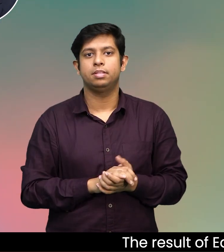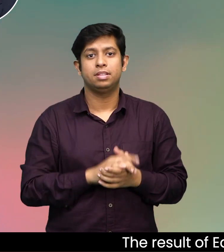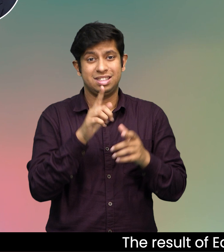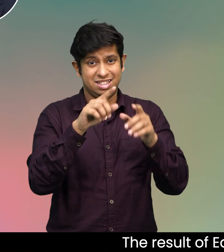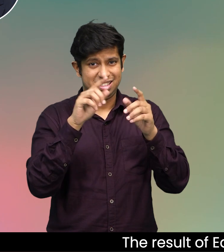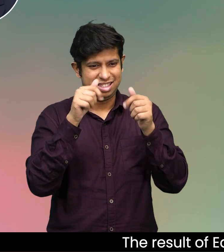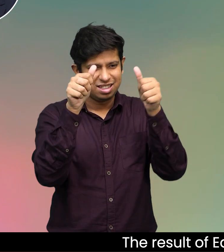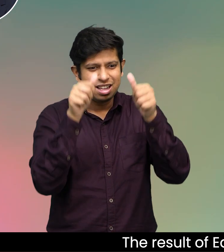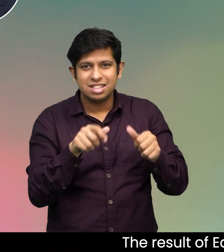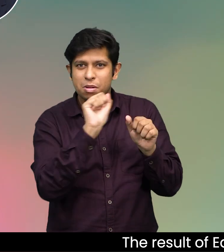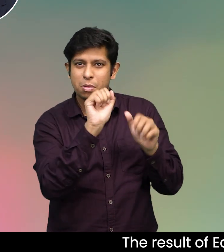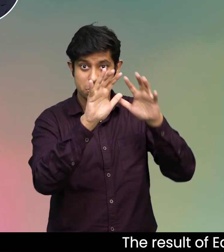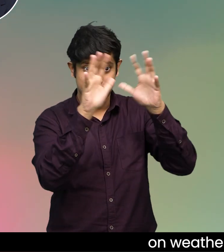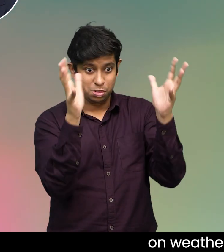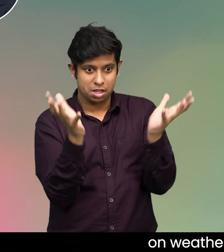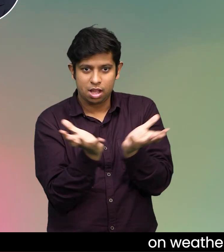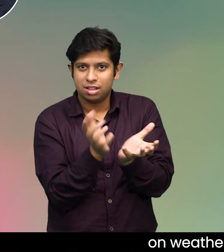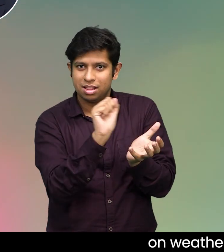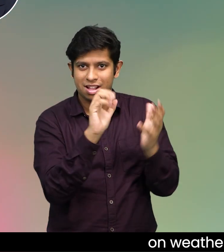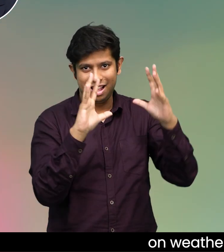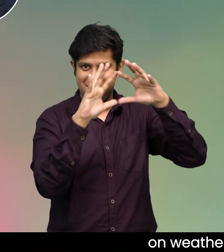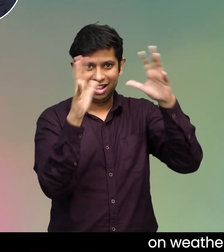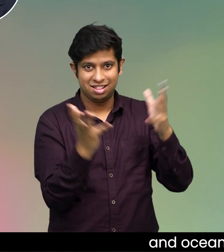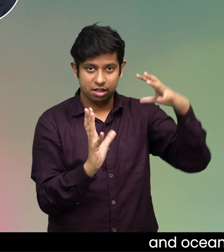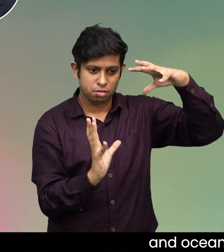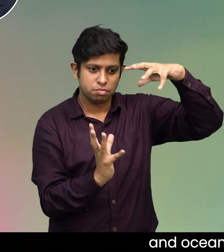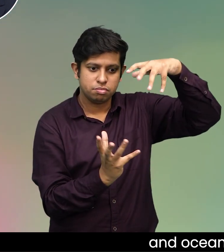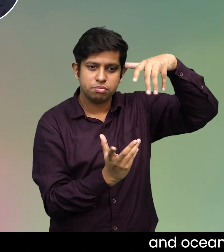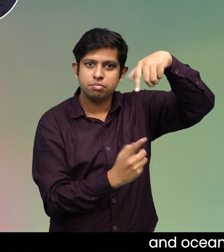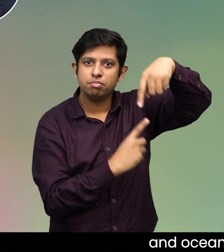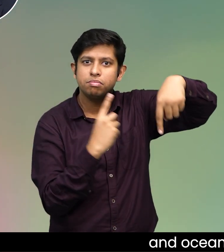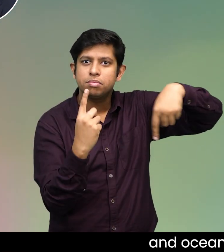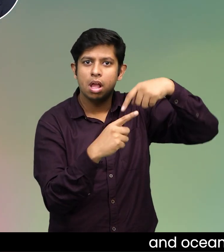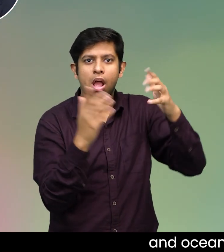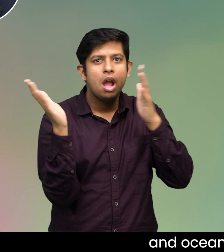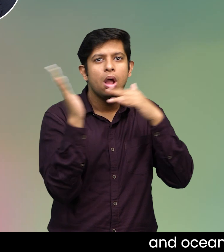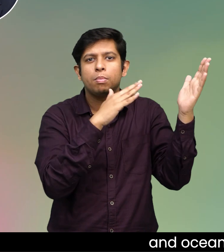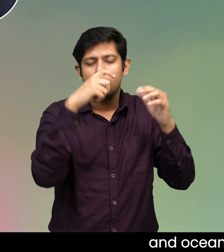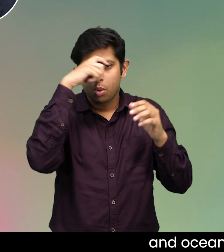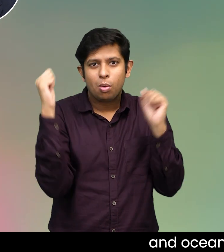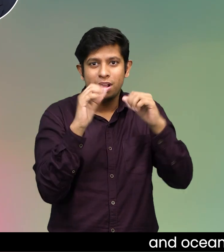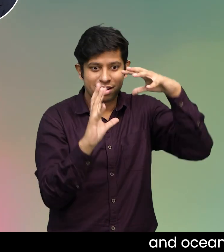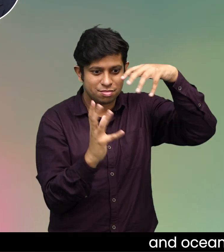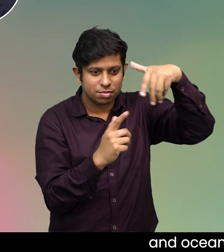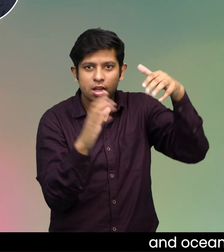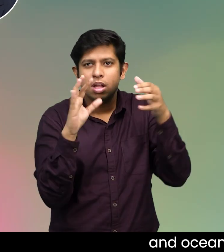The result of Earth's rotation on weather patterns and ocean currents.